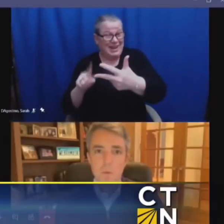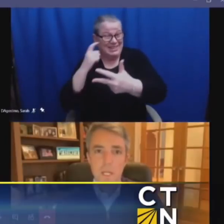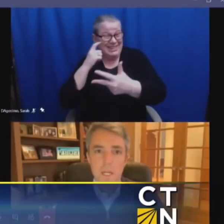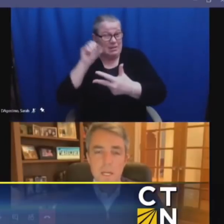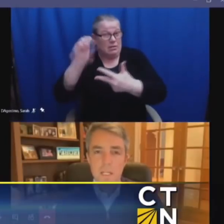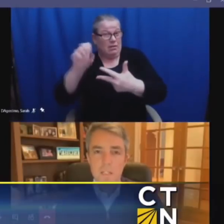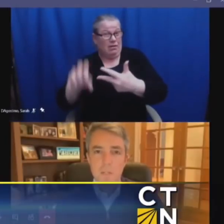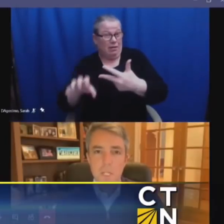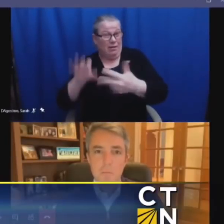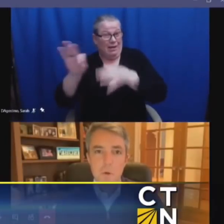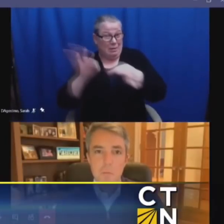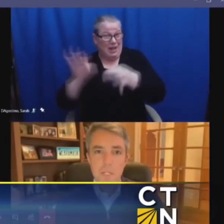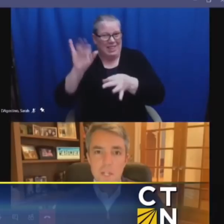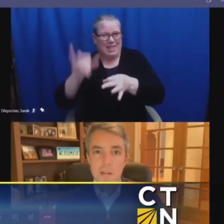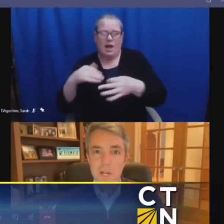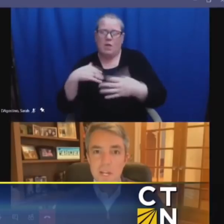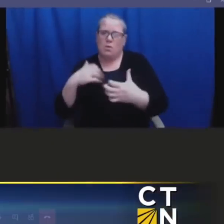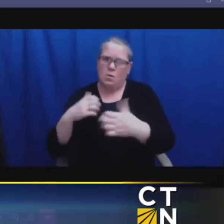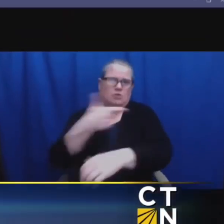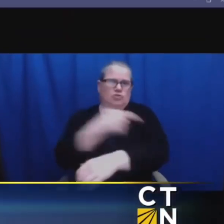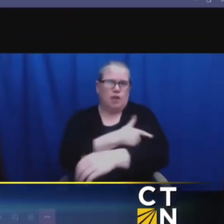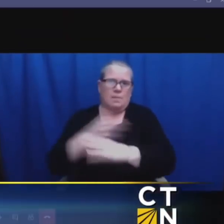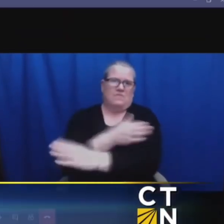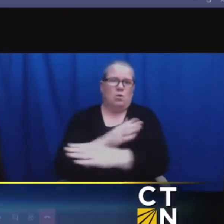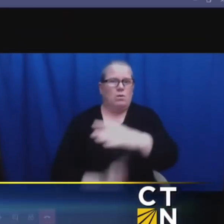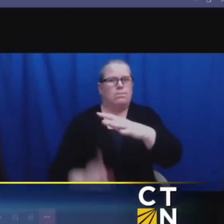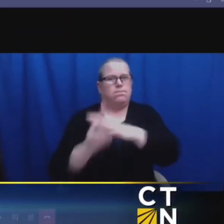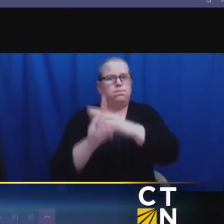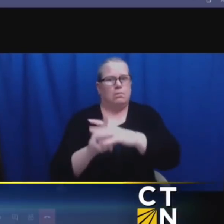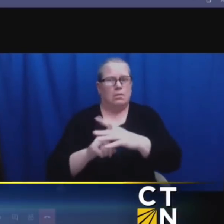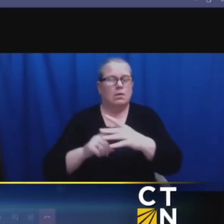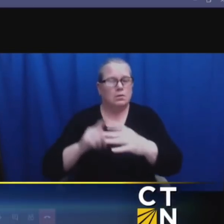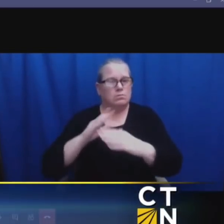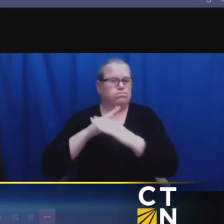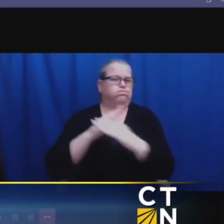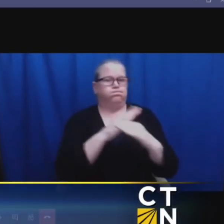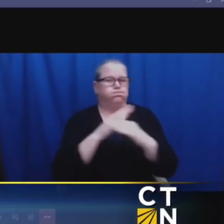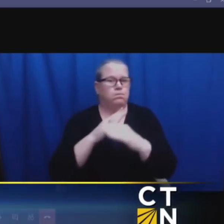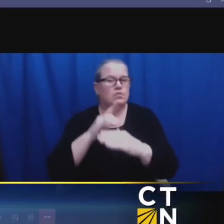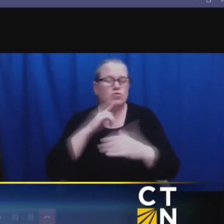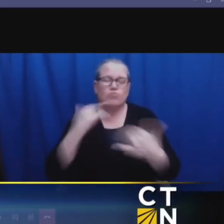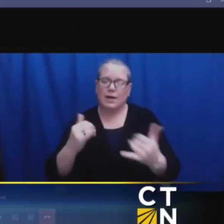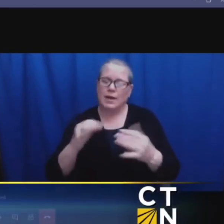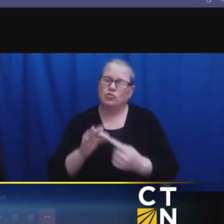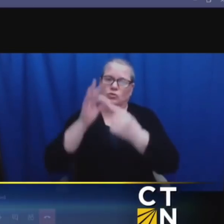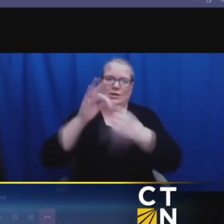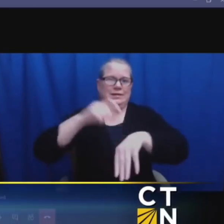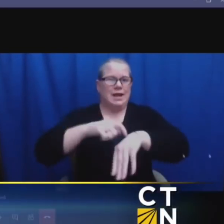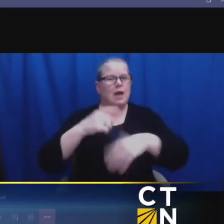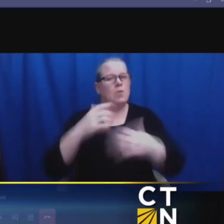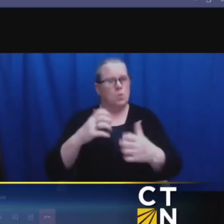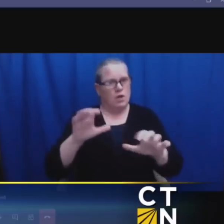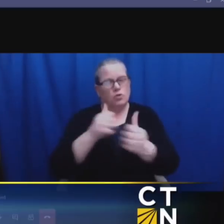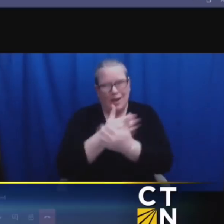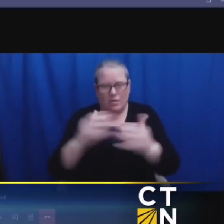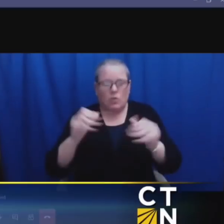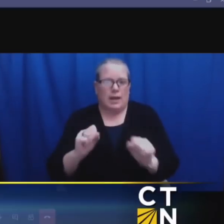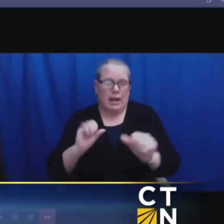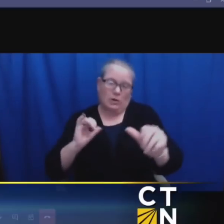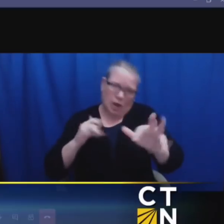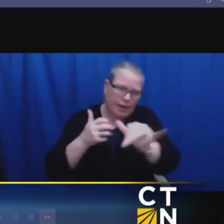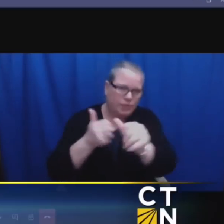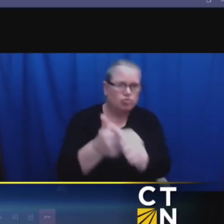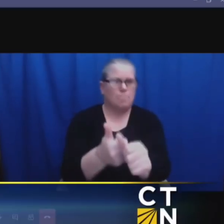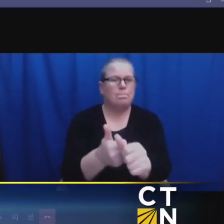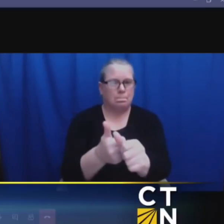by the end of the week. It's a unique moment in time right now, and we need everyone to do everything they possibly can to get us caught up before the end of the week.